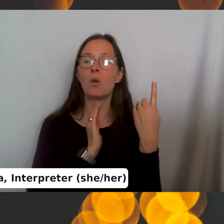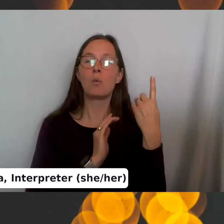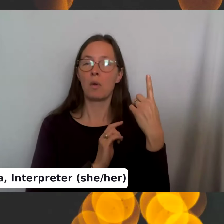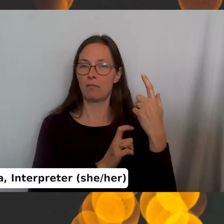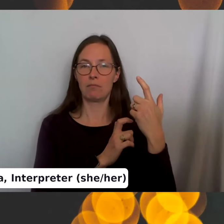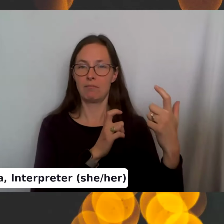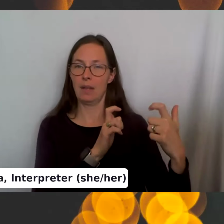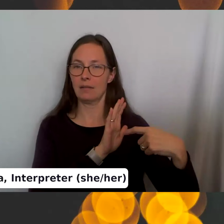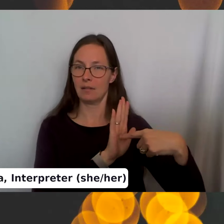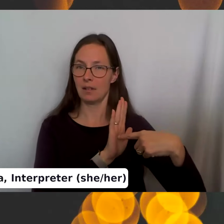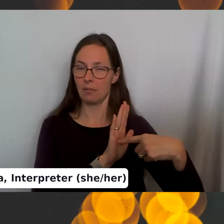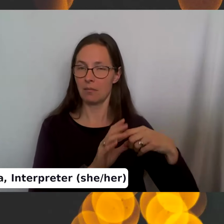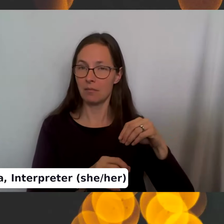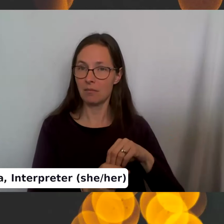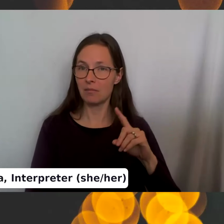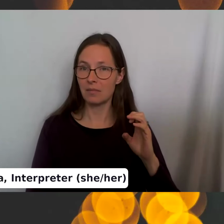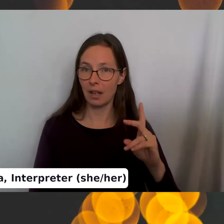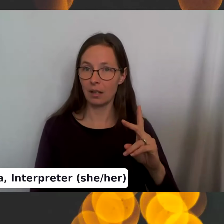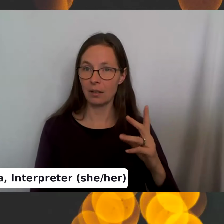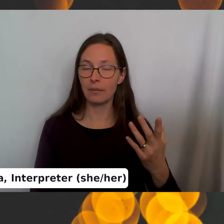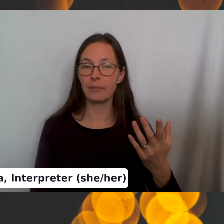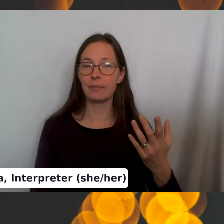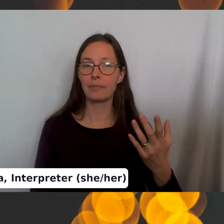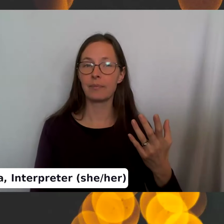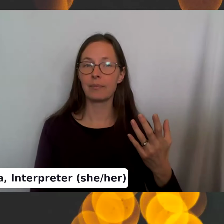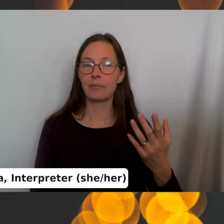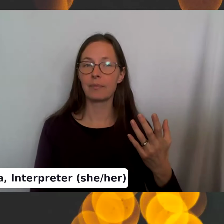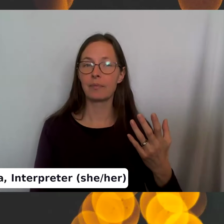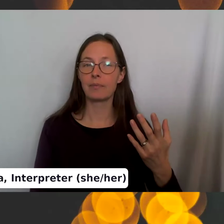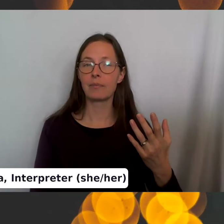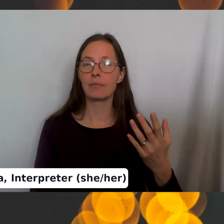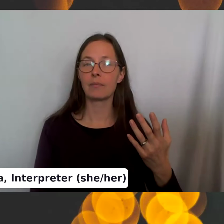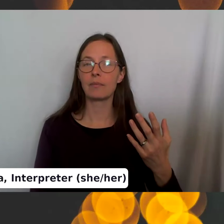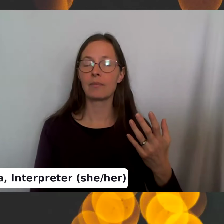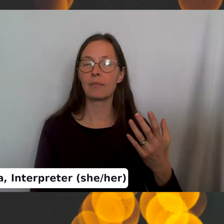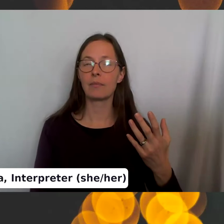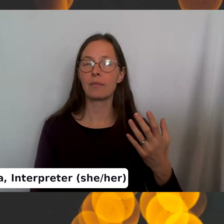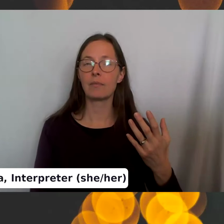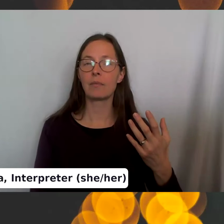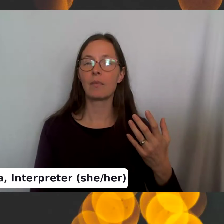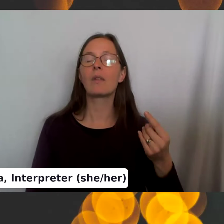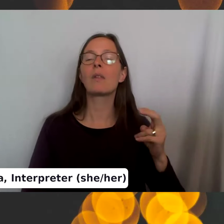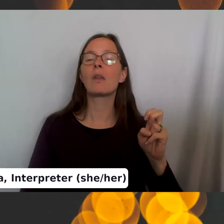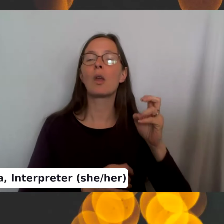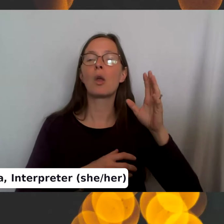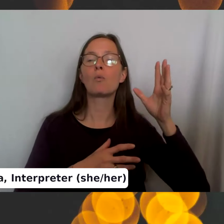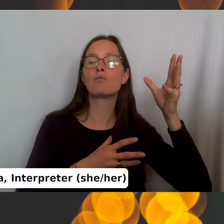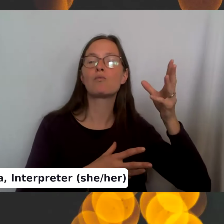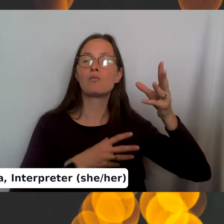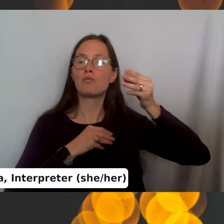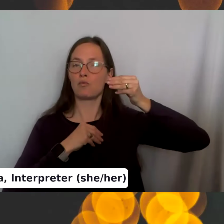examples in the deck of the receptive aspect of feminine energy.